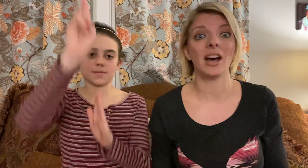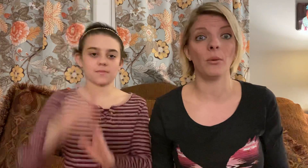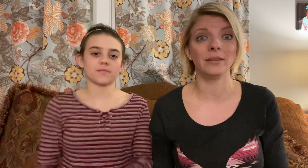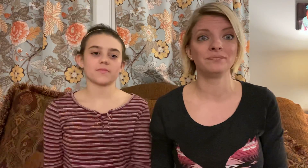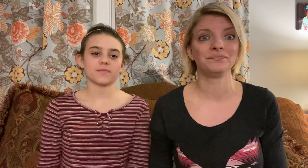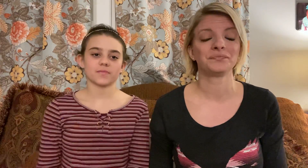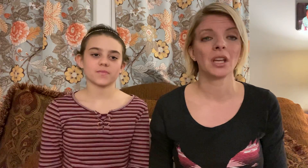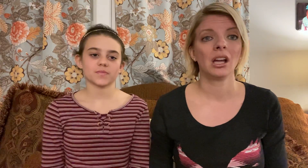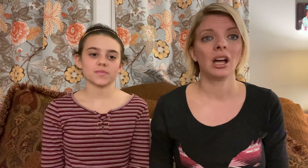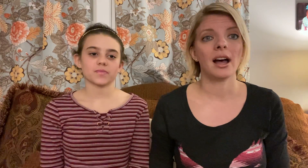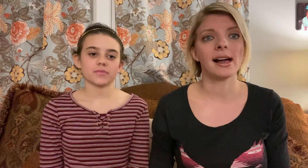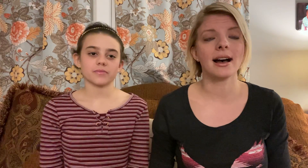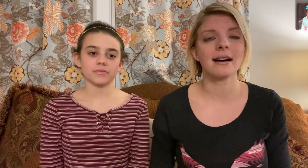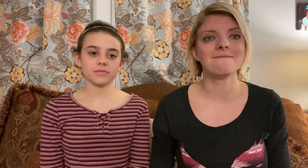one.